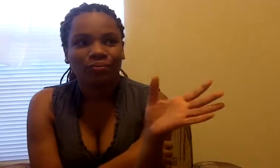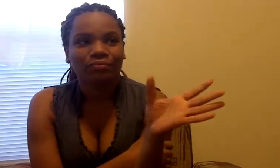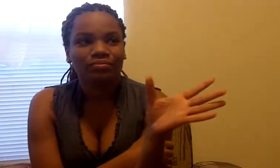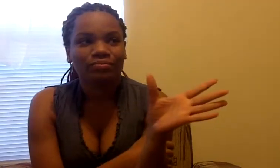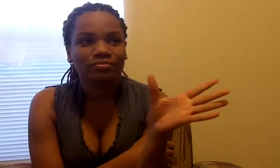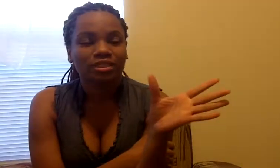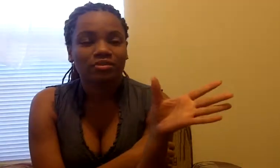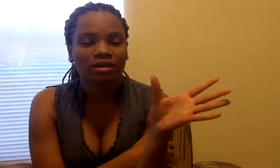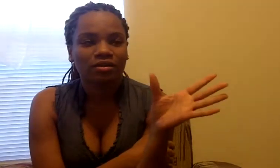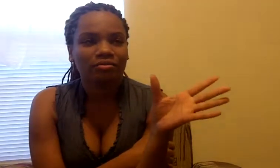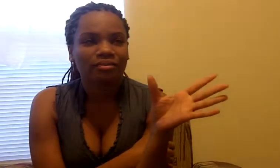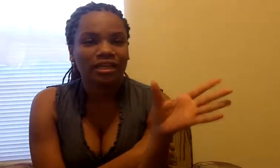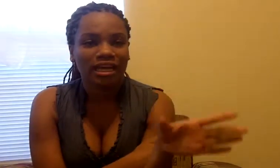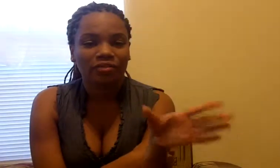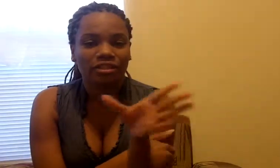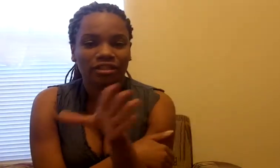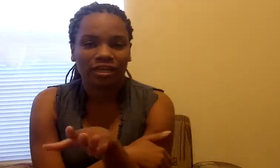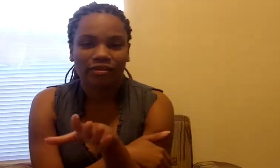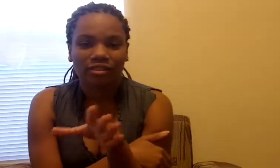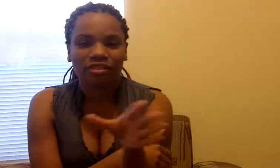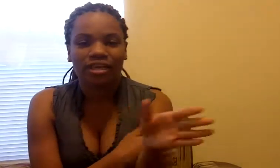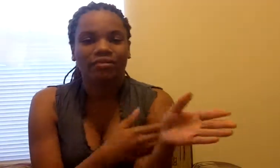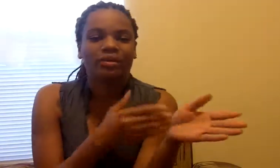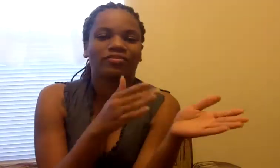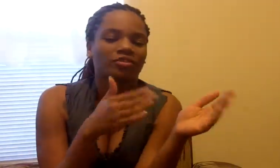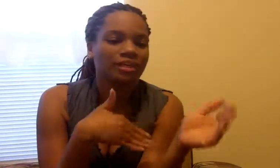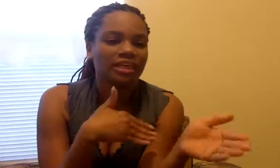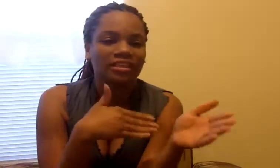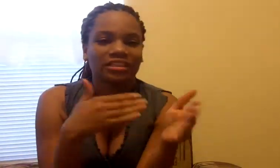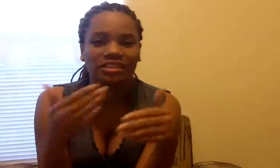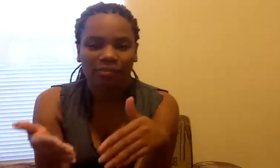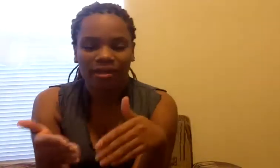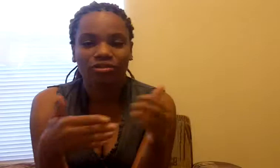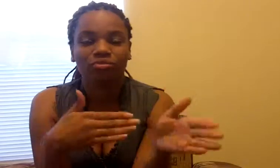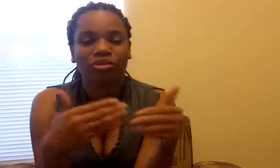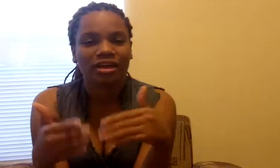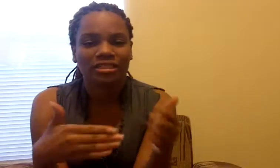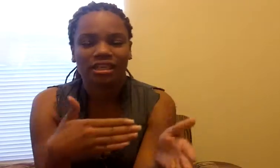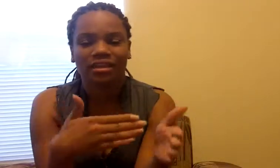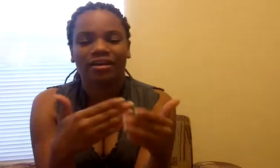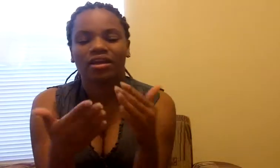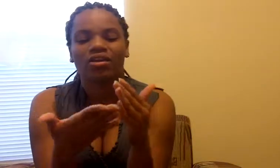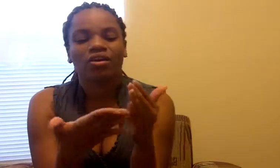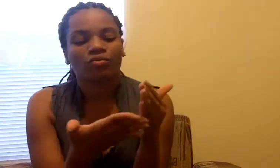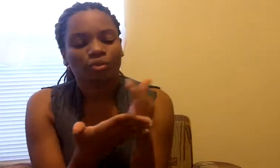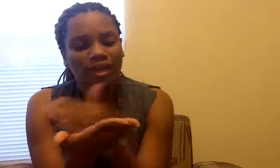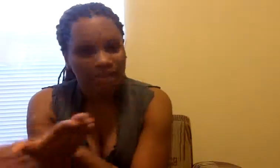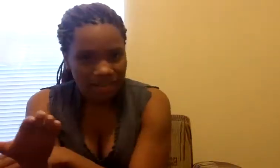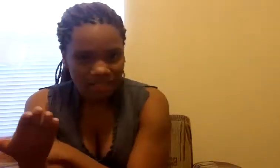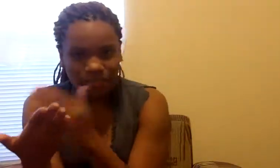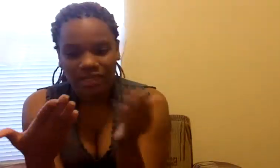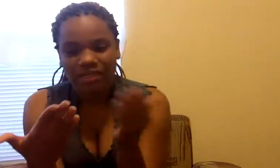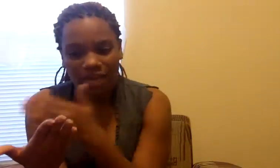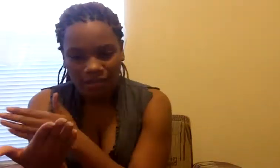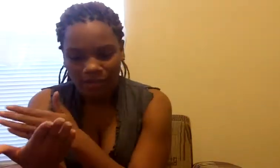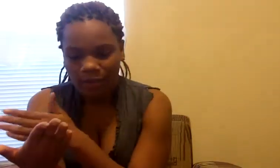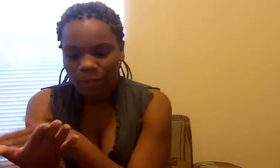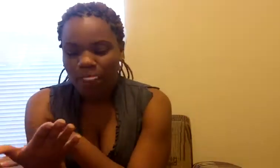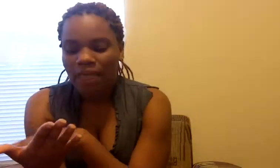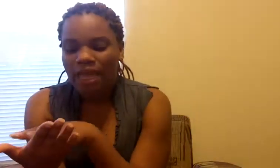from language to language. So that'll be from English to Spanish. You would translate that written as a written document, and